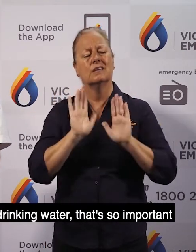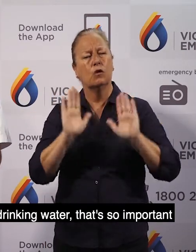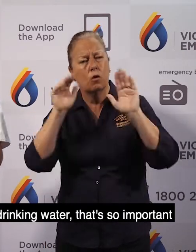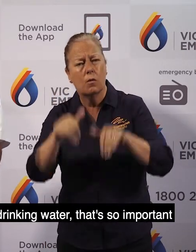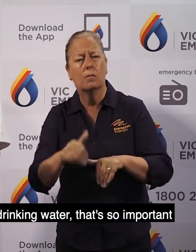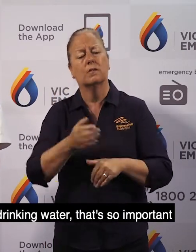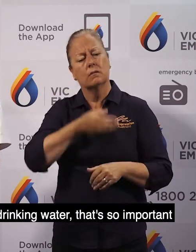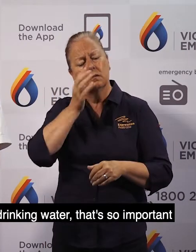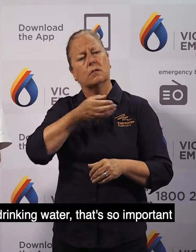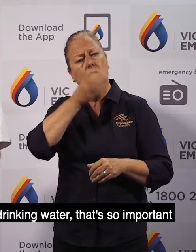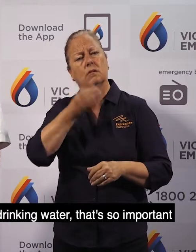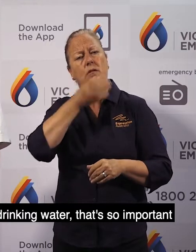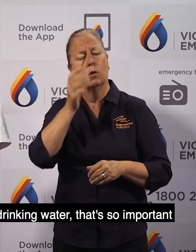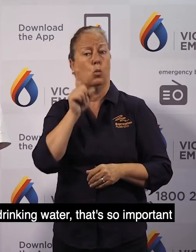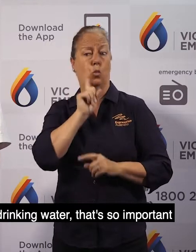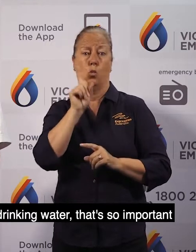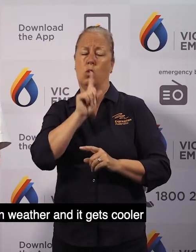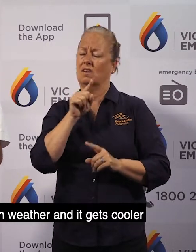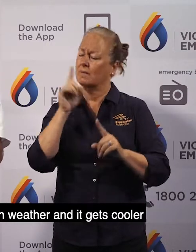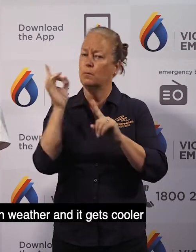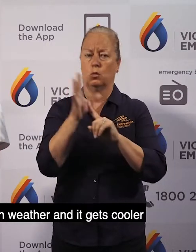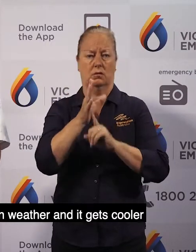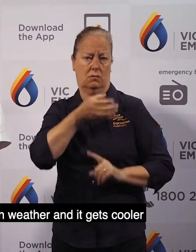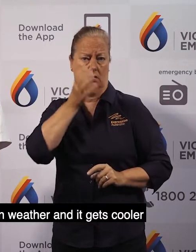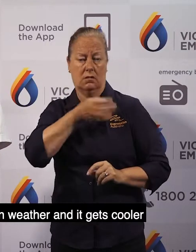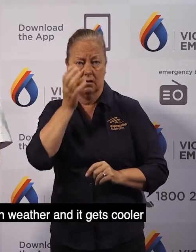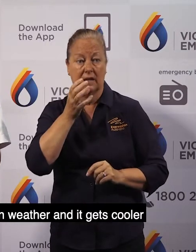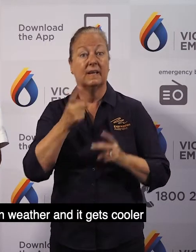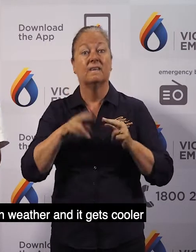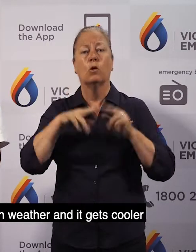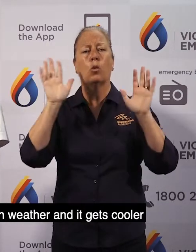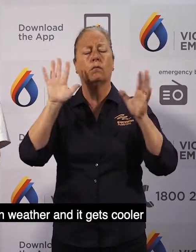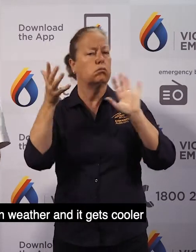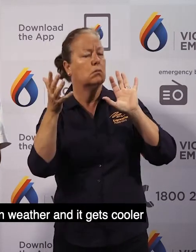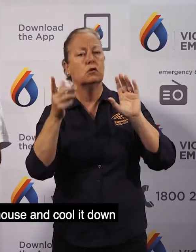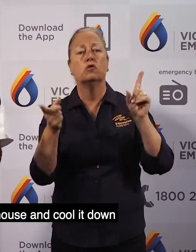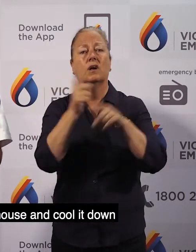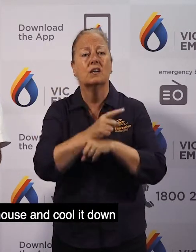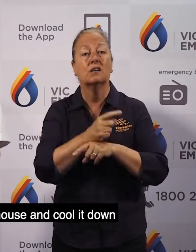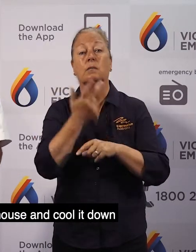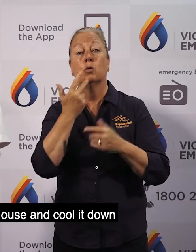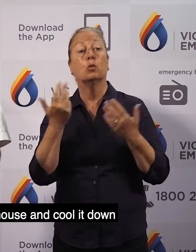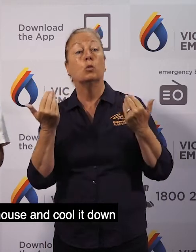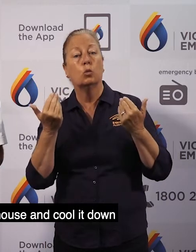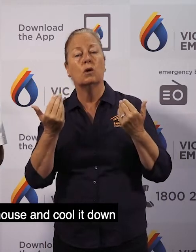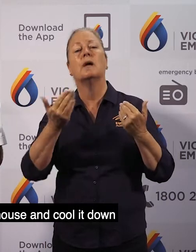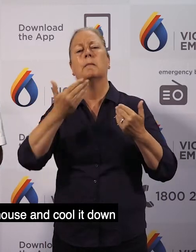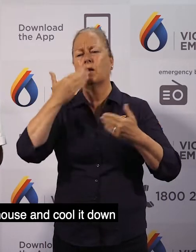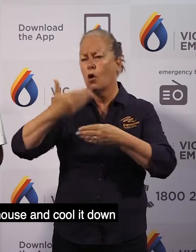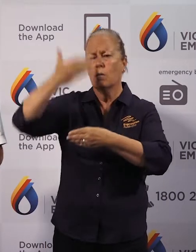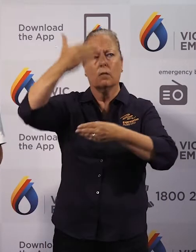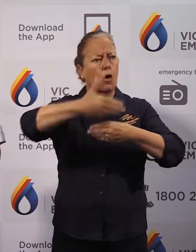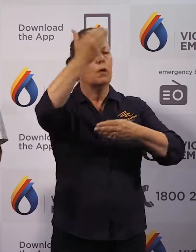keep your fluids up, keep drinking water. That's so important. And if there is a change in weather and it gets cooler, well, open up your house, cool it